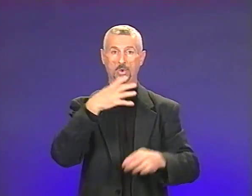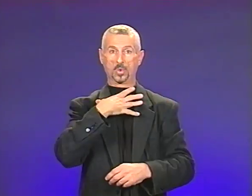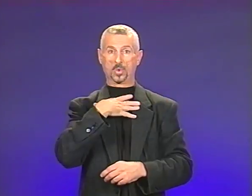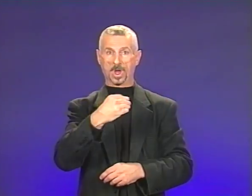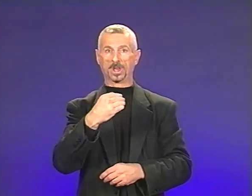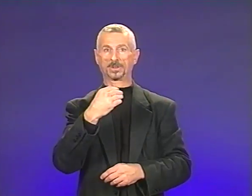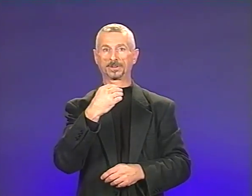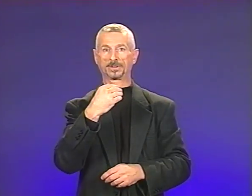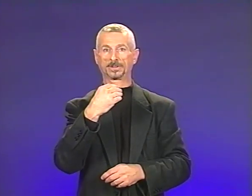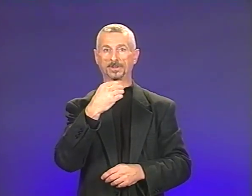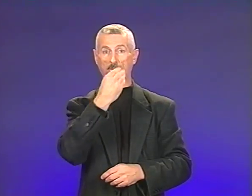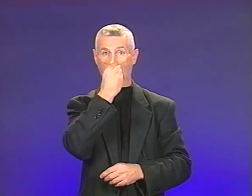entitled White Rose.